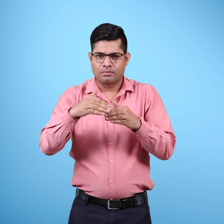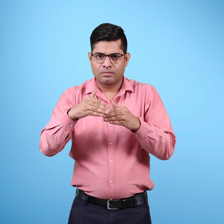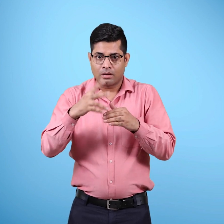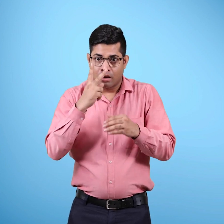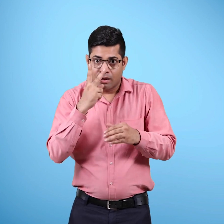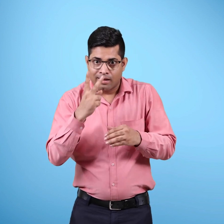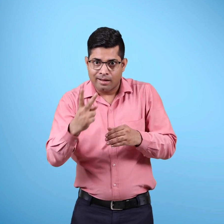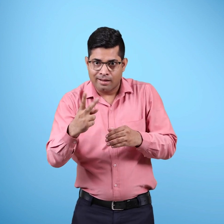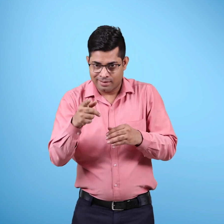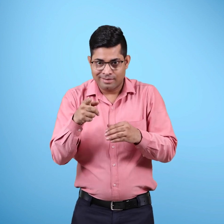You will find that